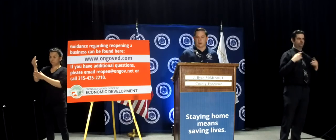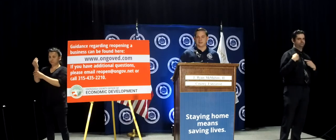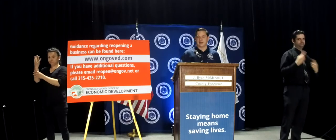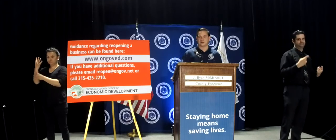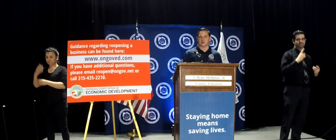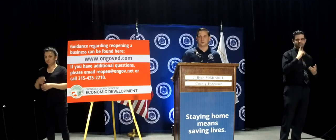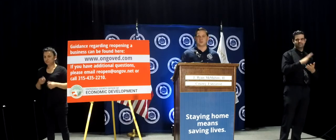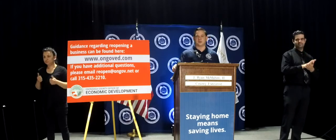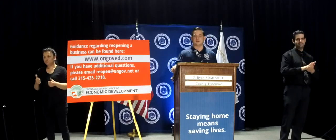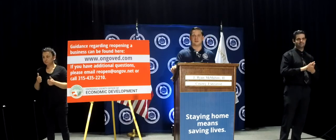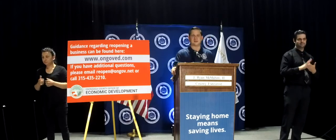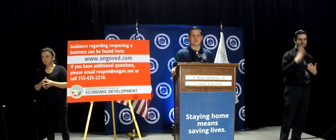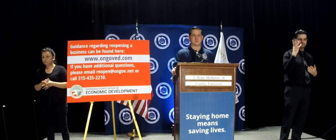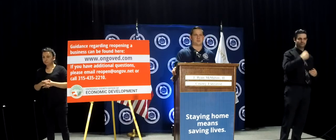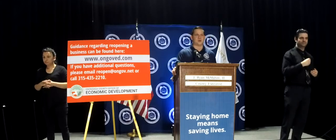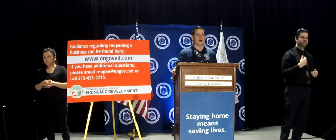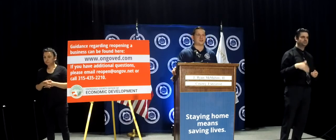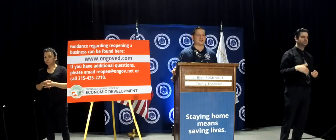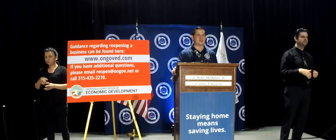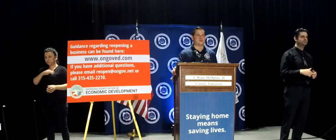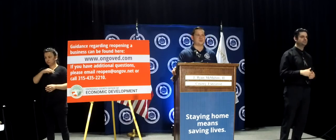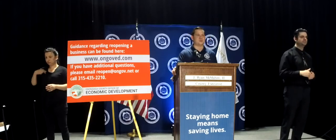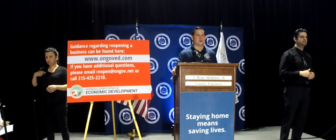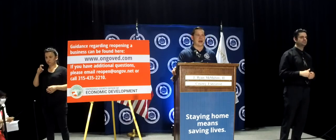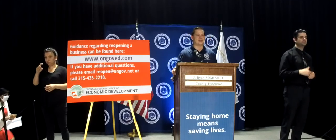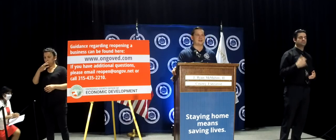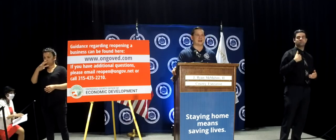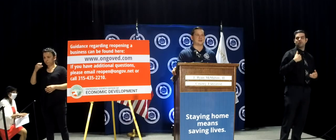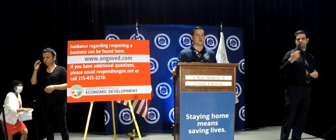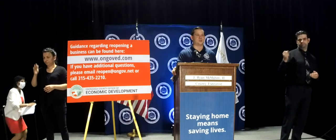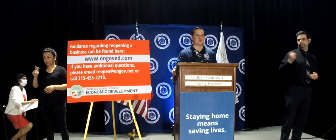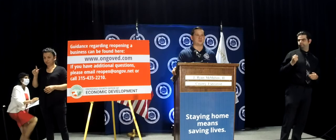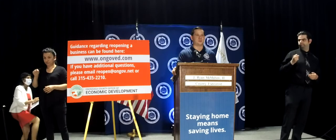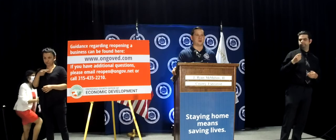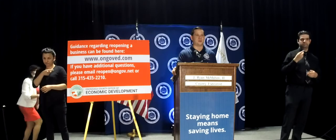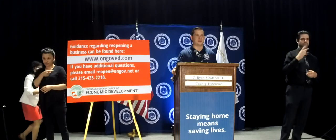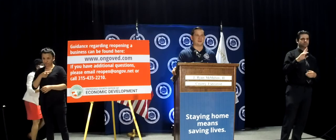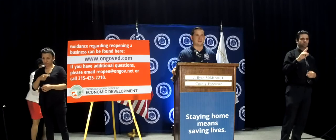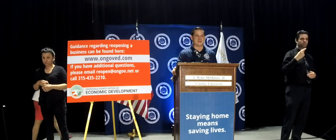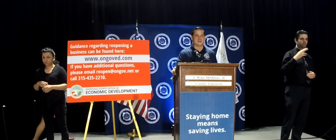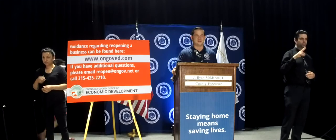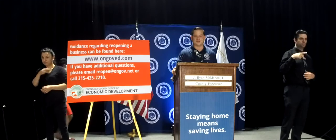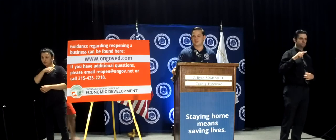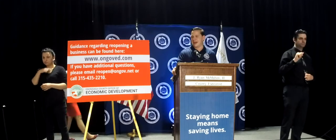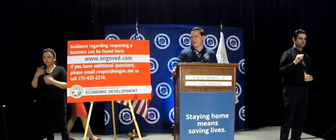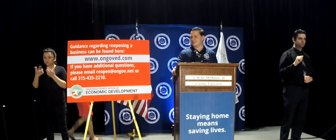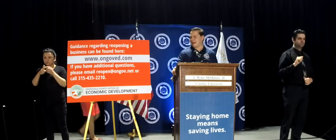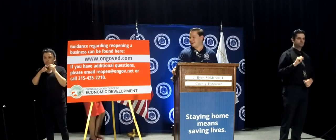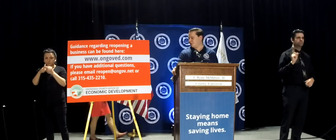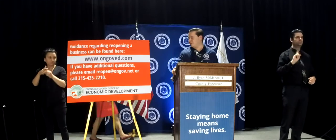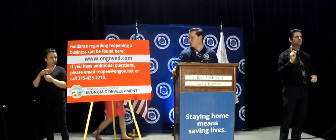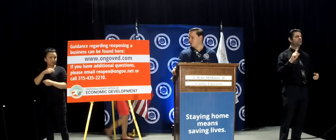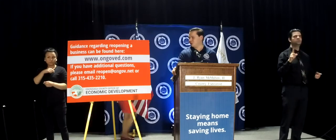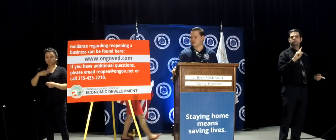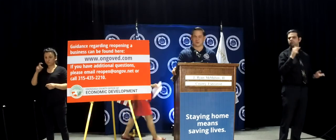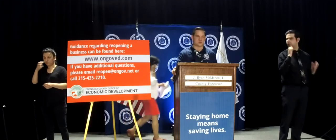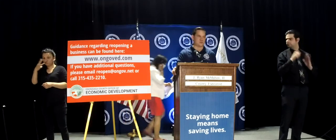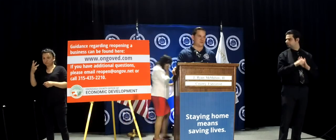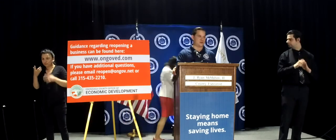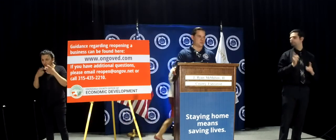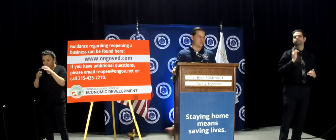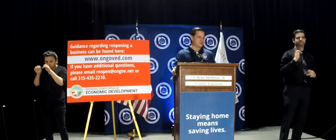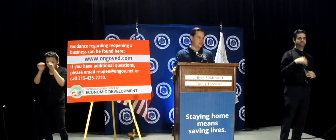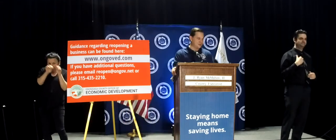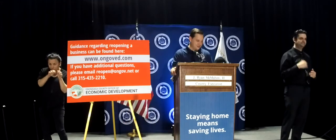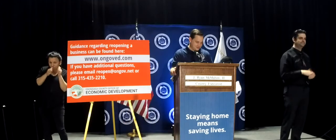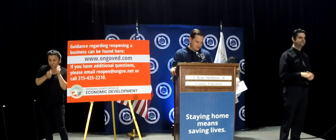I brought Dr. Gupta here today. Some have been questioning if we've been hiding Dr. Gupta from the public. She's a hands-on health commissioner, so she's been